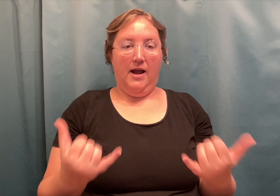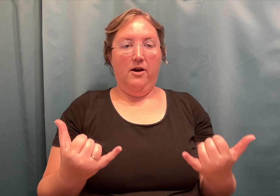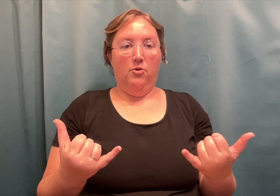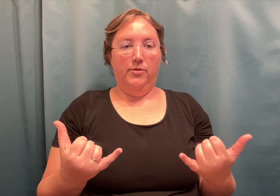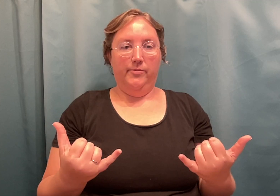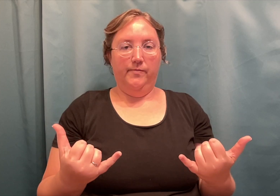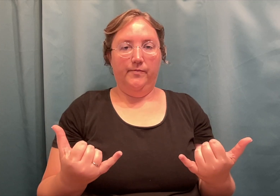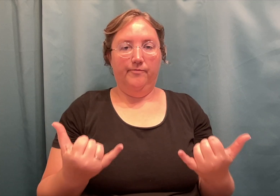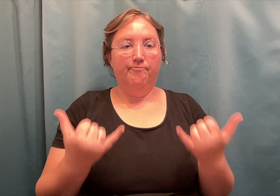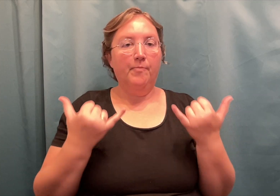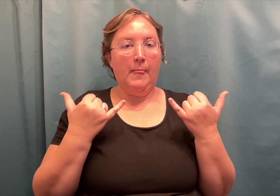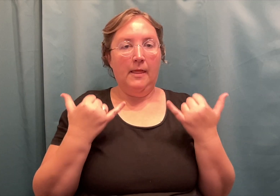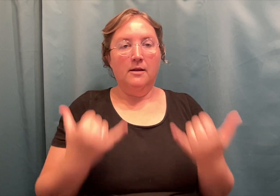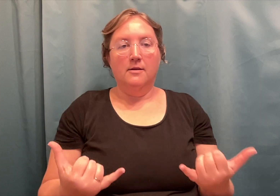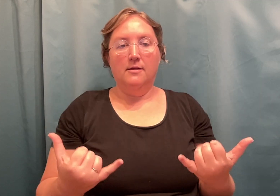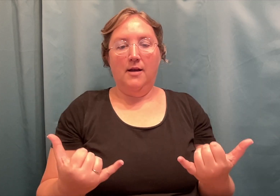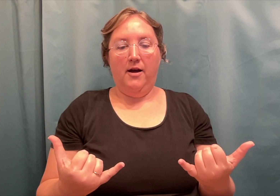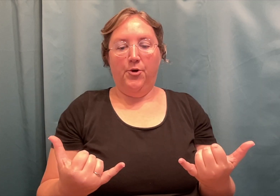Now. Now.